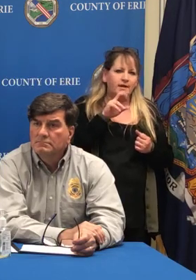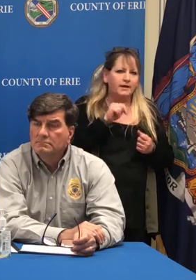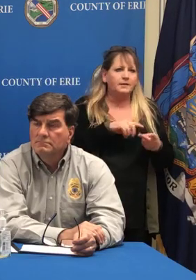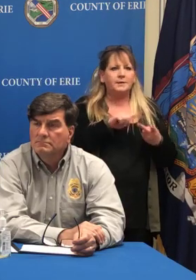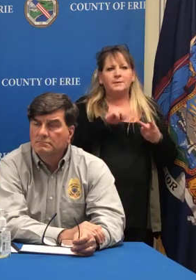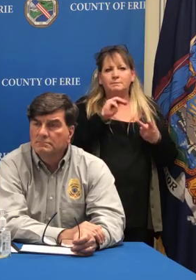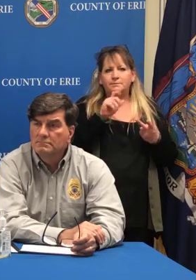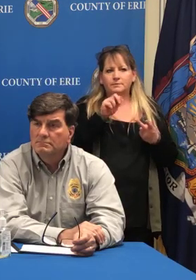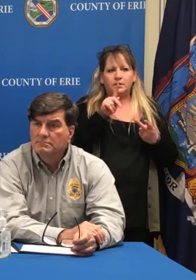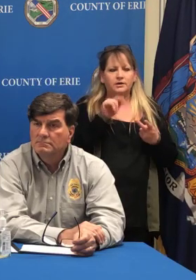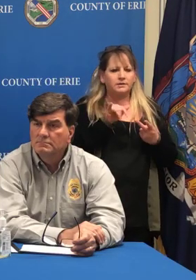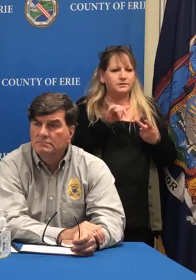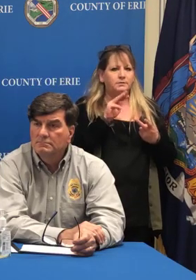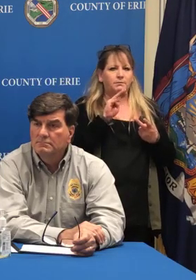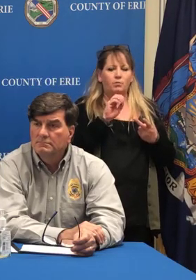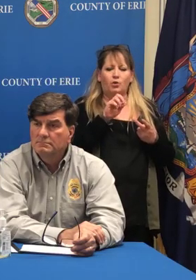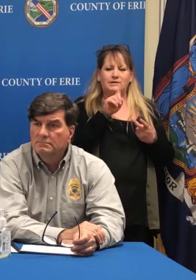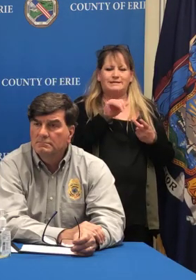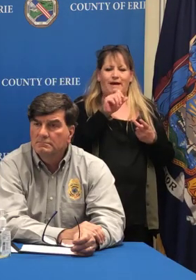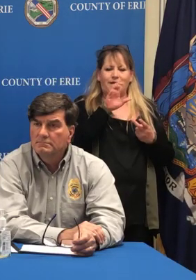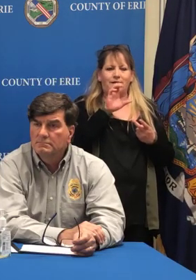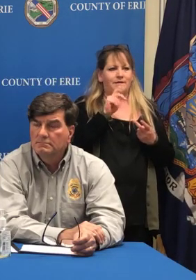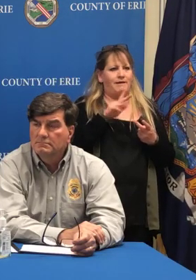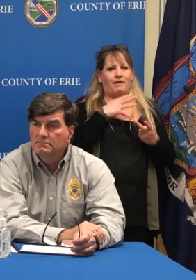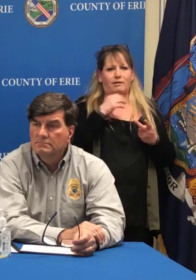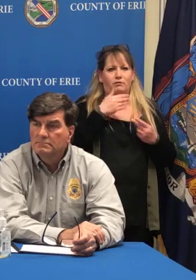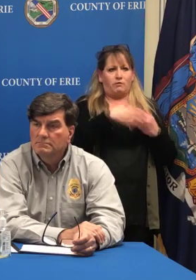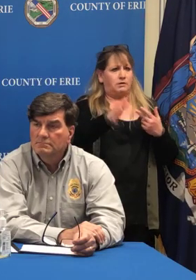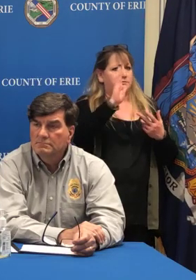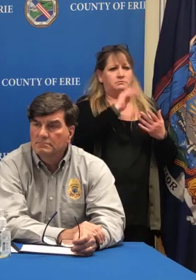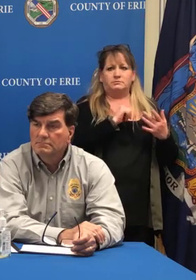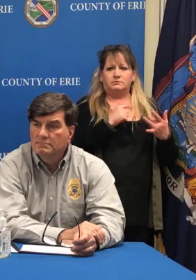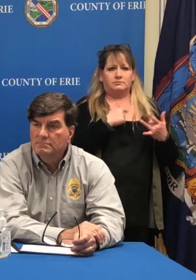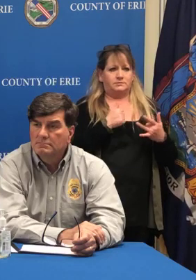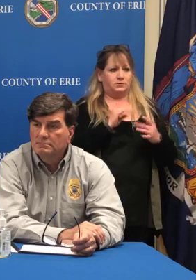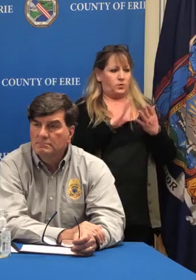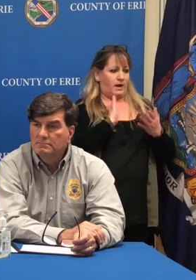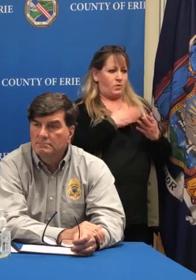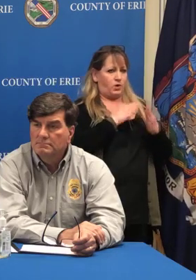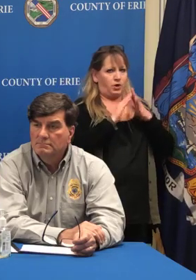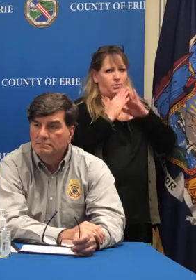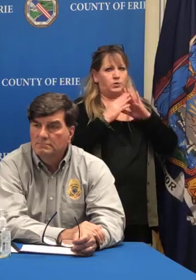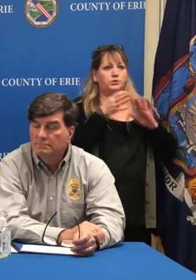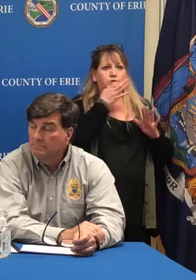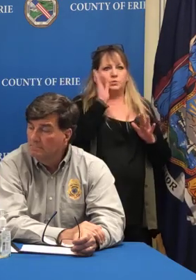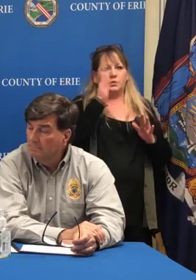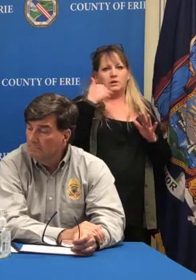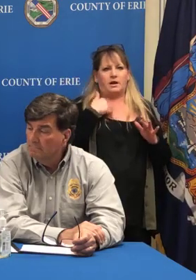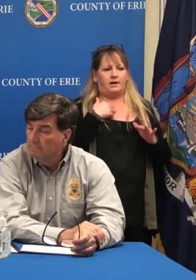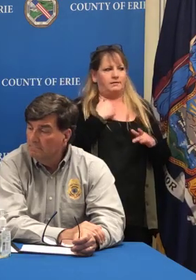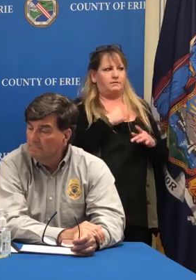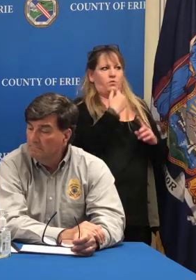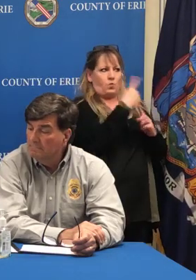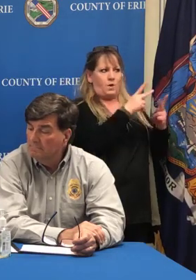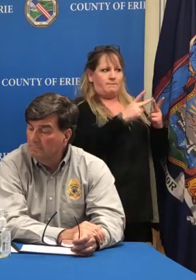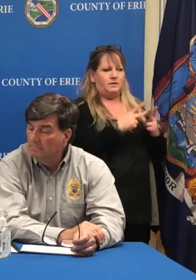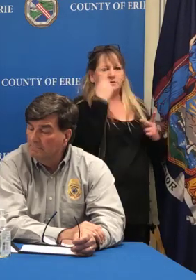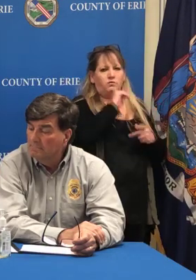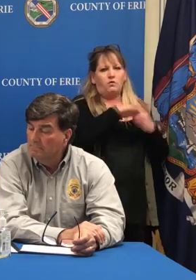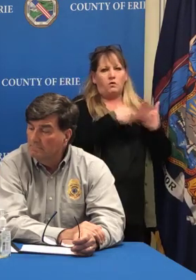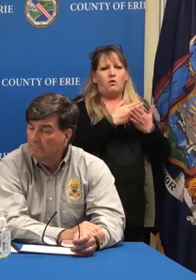rest, for really doing this very quickly so that our community could very soon have a dedicated COVID-19